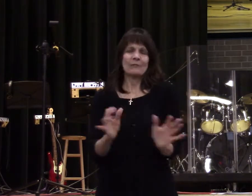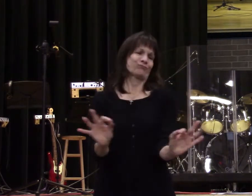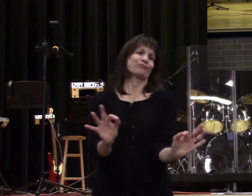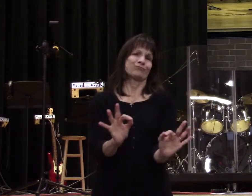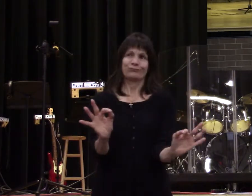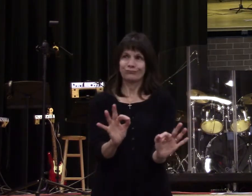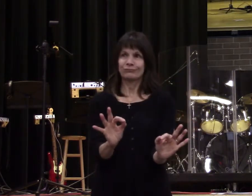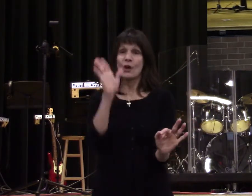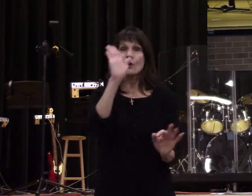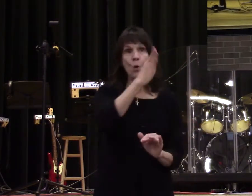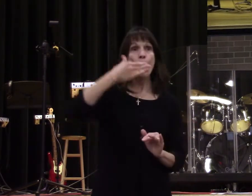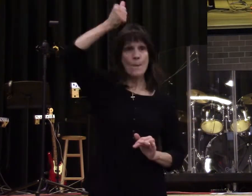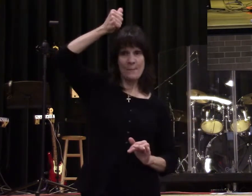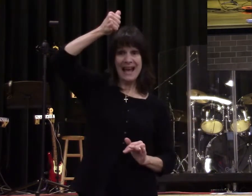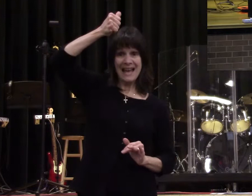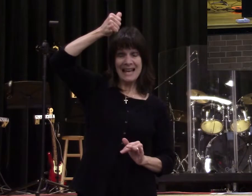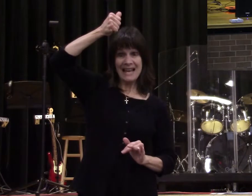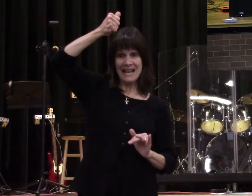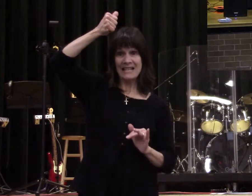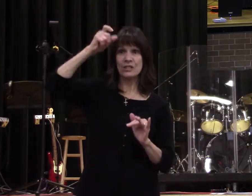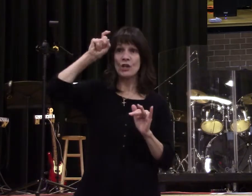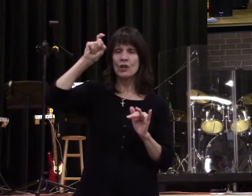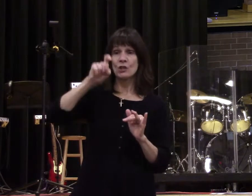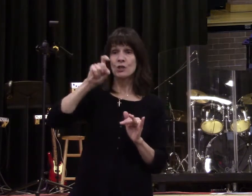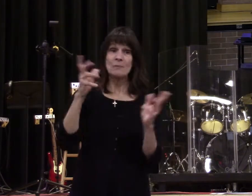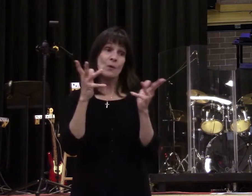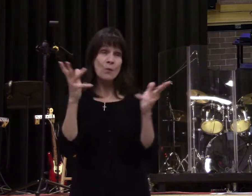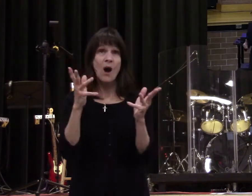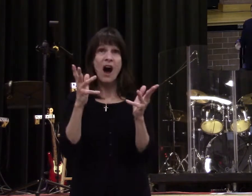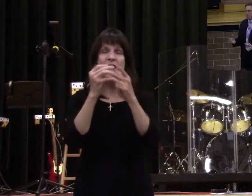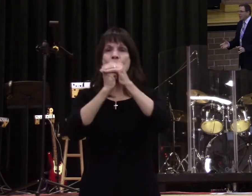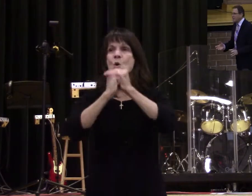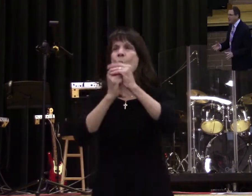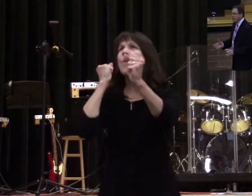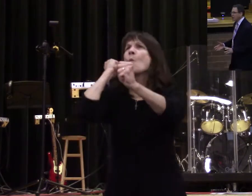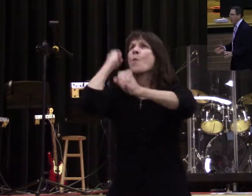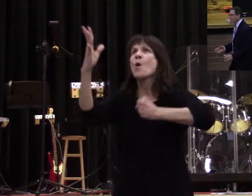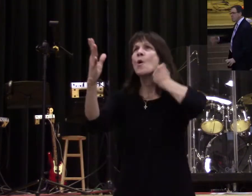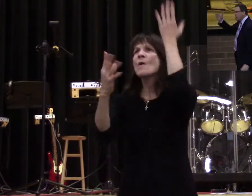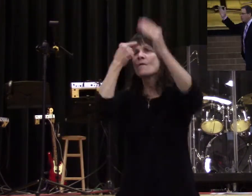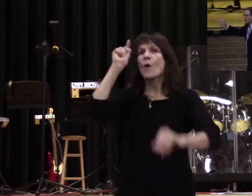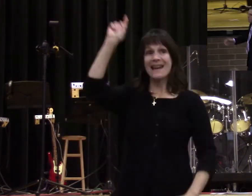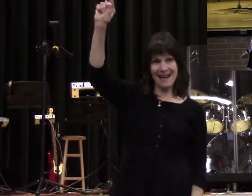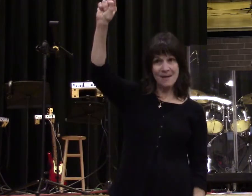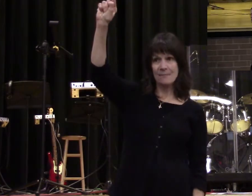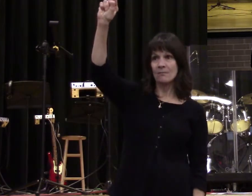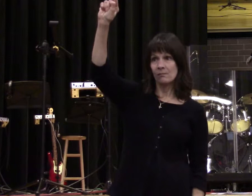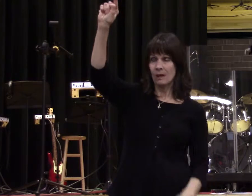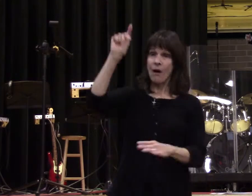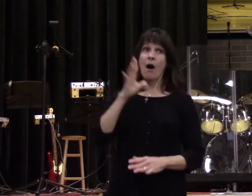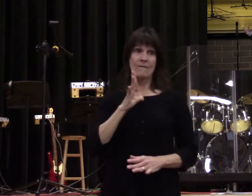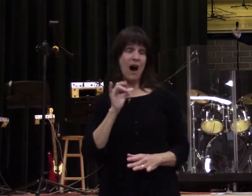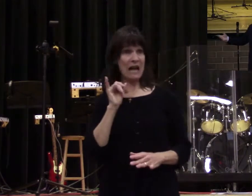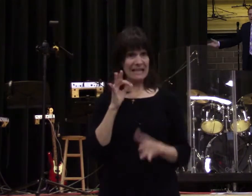of who you are should be what you give to God in worship. Your greatest achievement should not be building a building